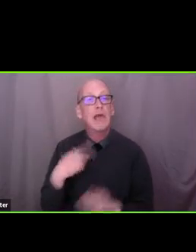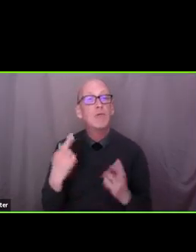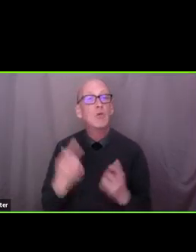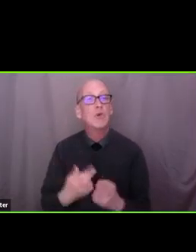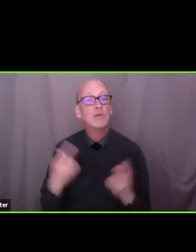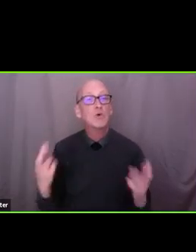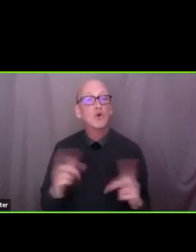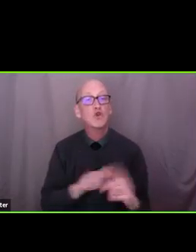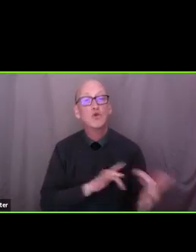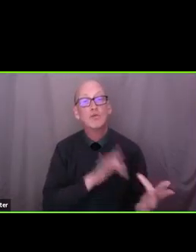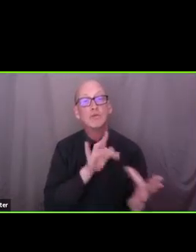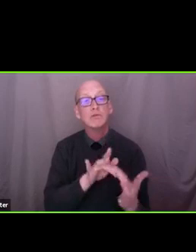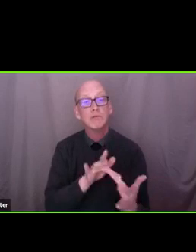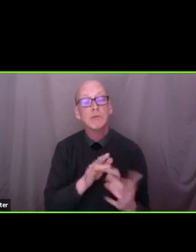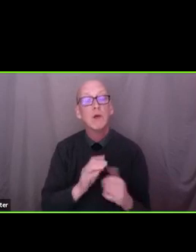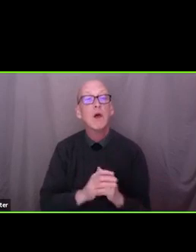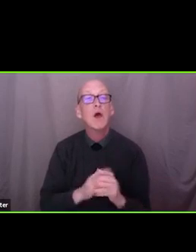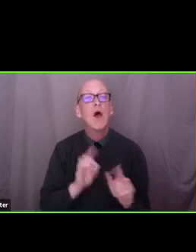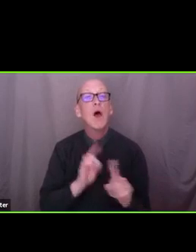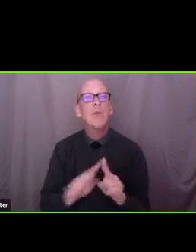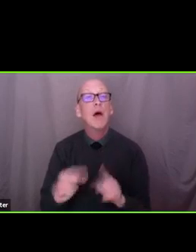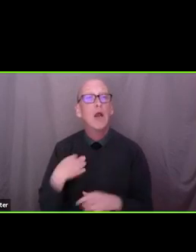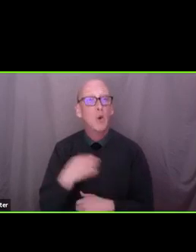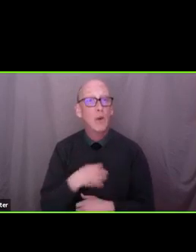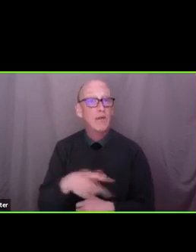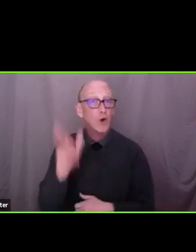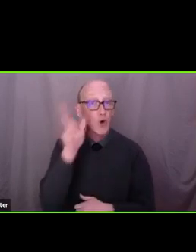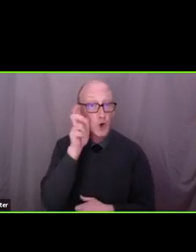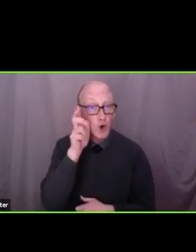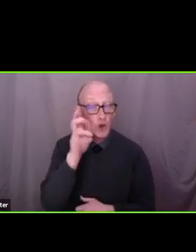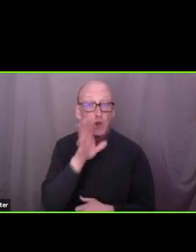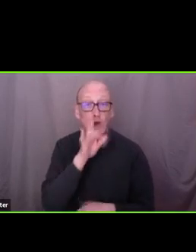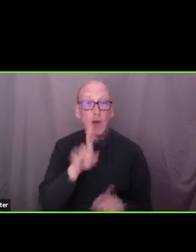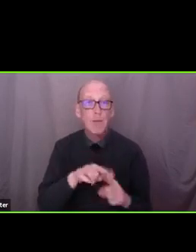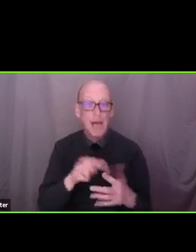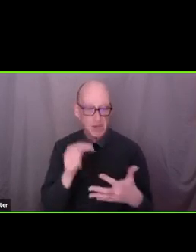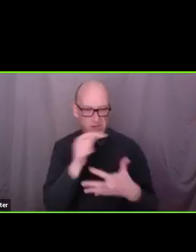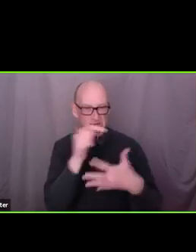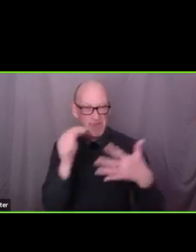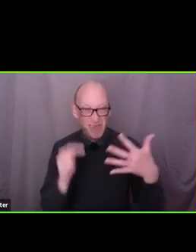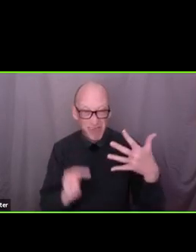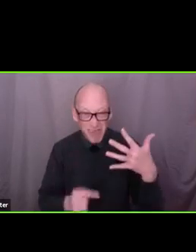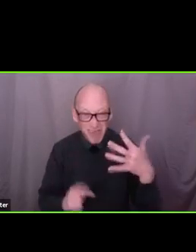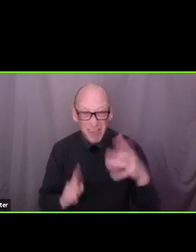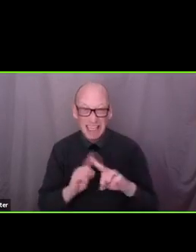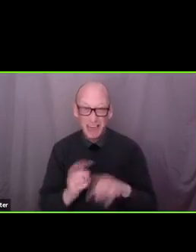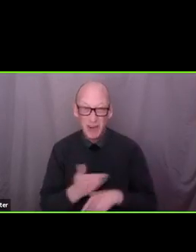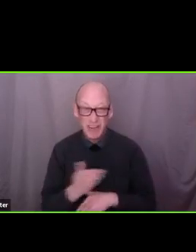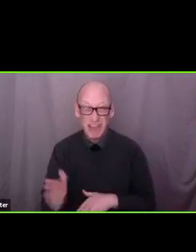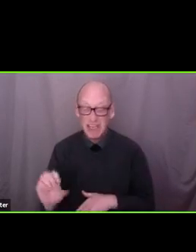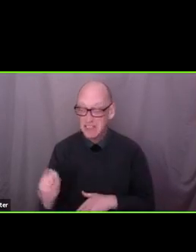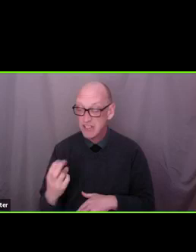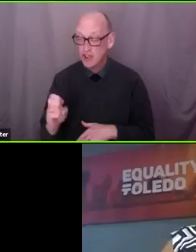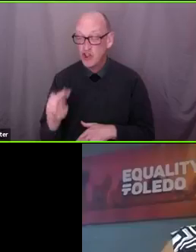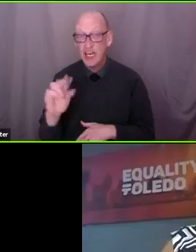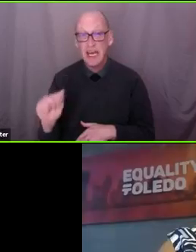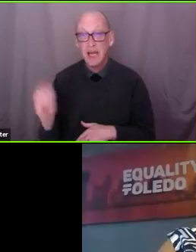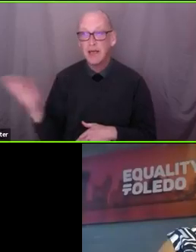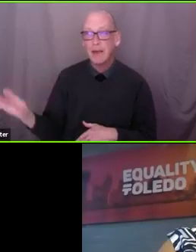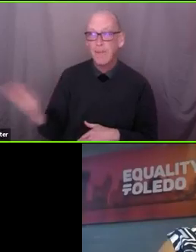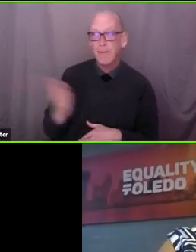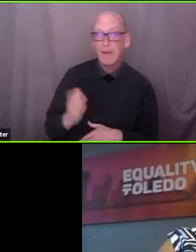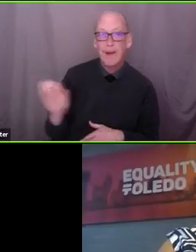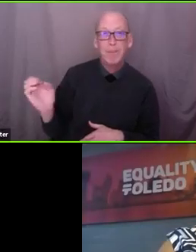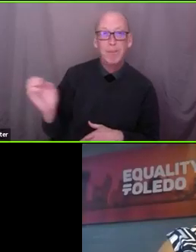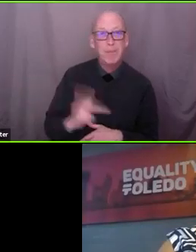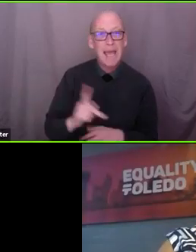out there. But as we've heard kind of talking about all of these different things, Sheena, I want to bring you back into the